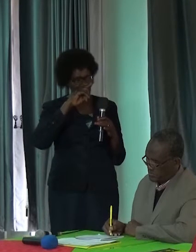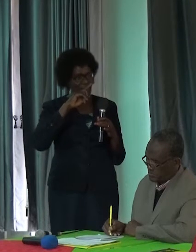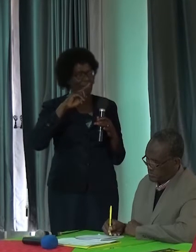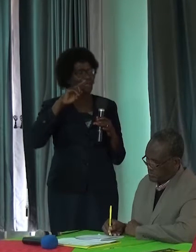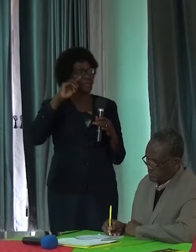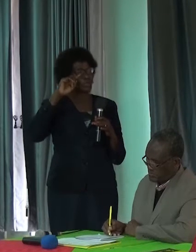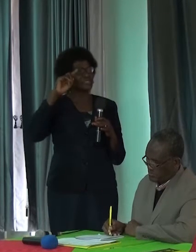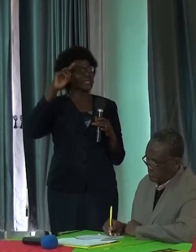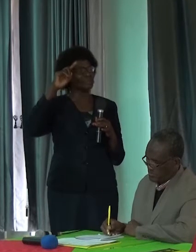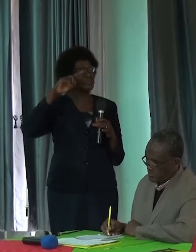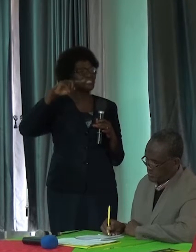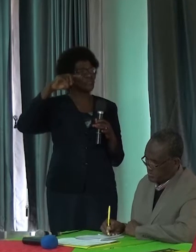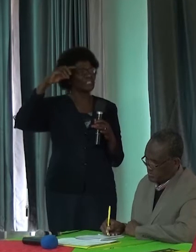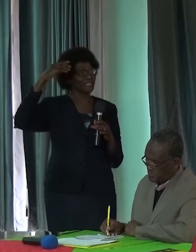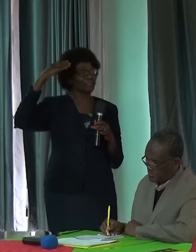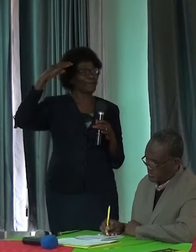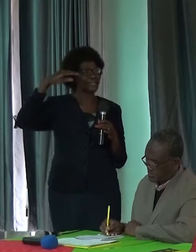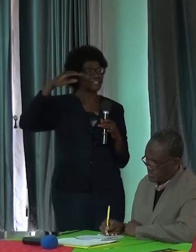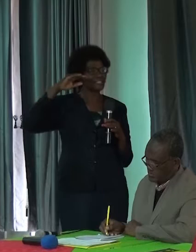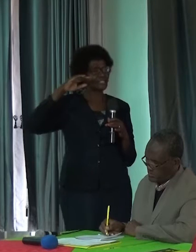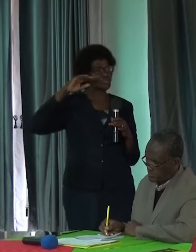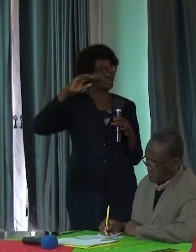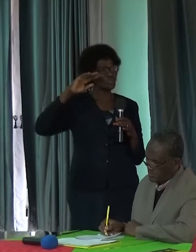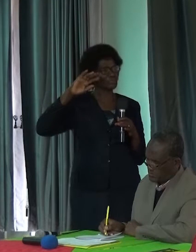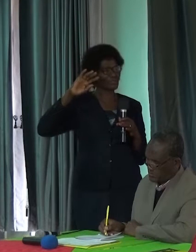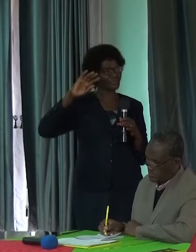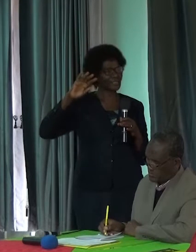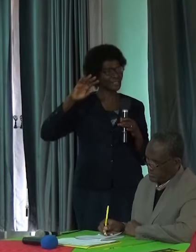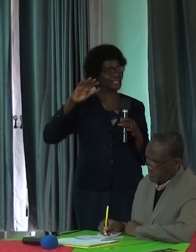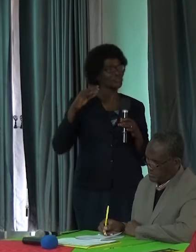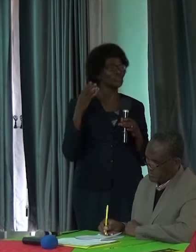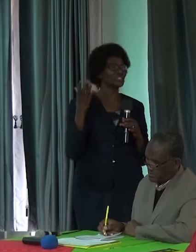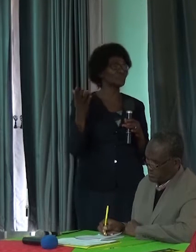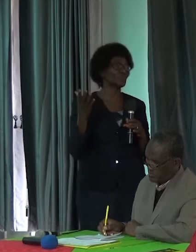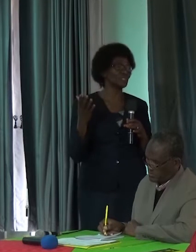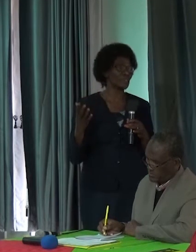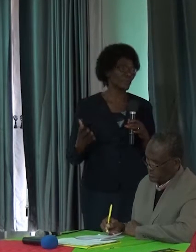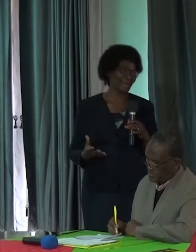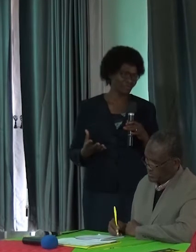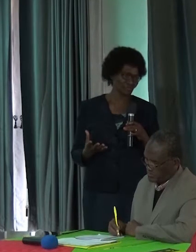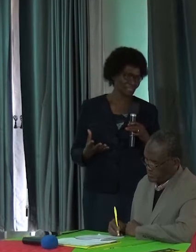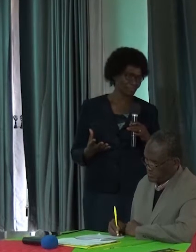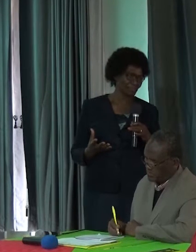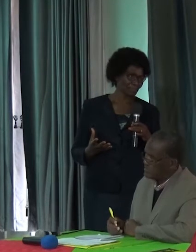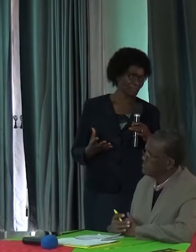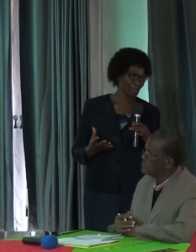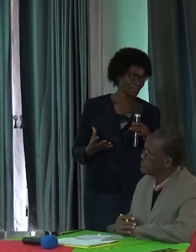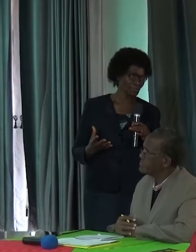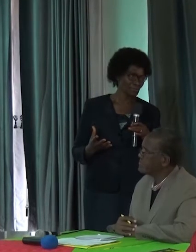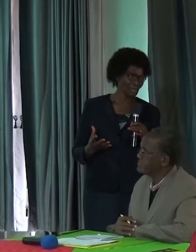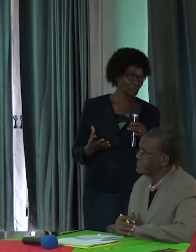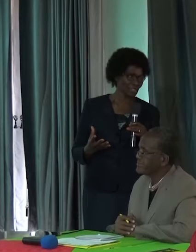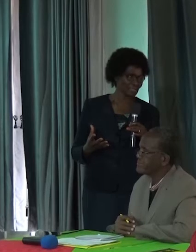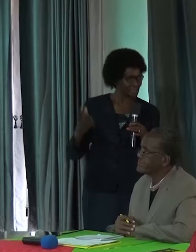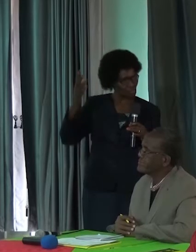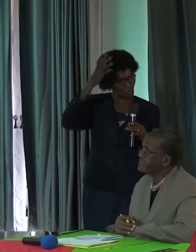initiative. The information, we shall package it to be user-friendly, to be received on the mobile phone.